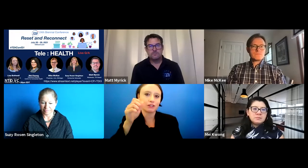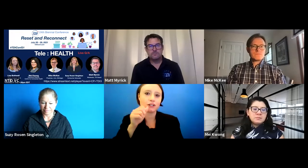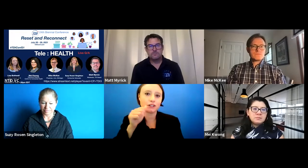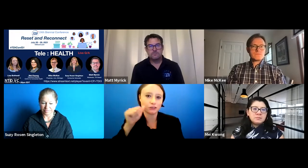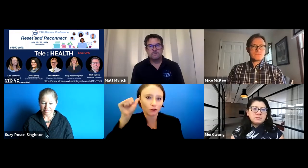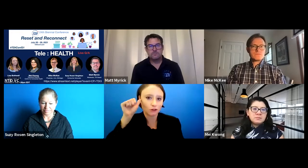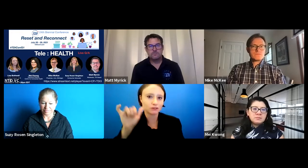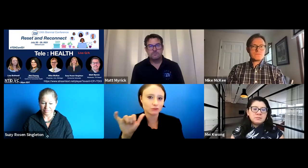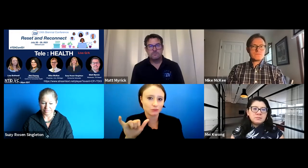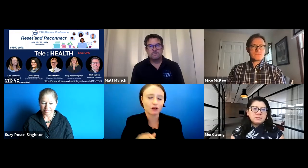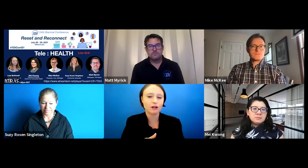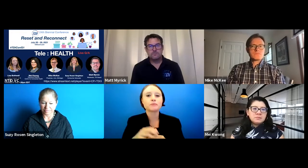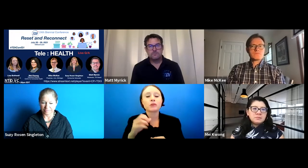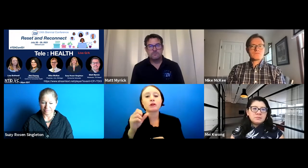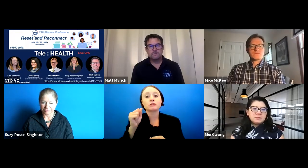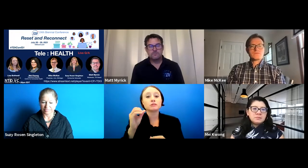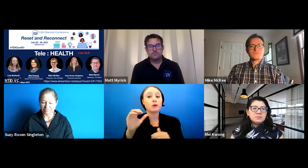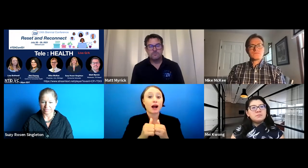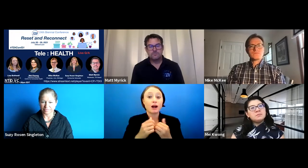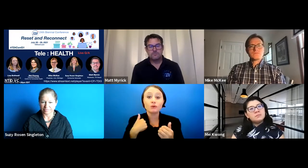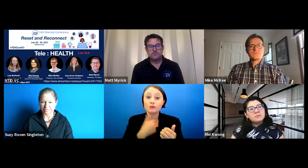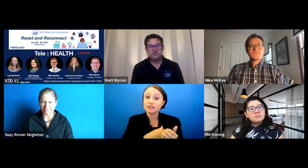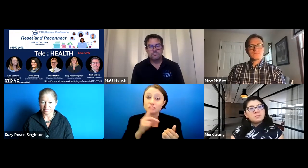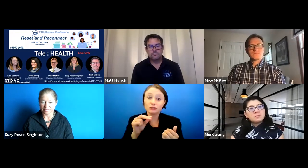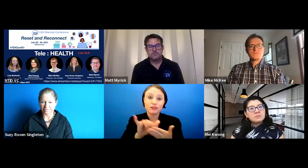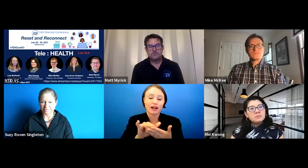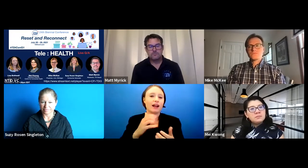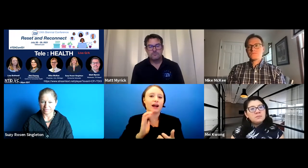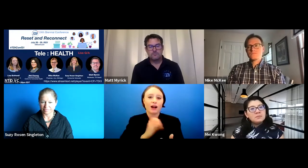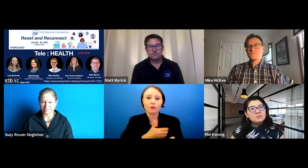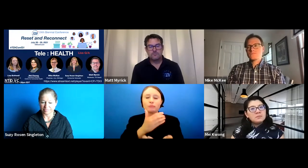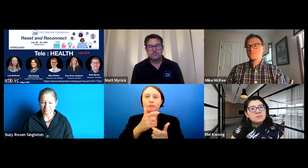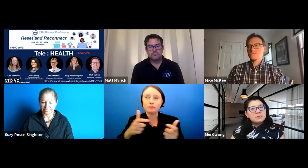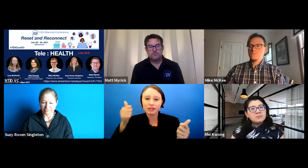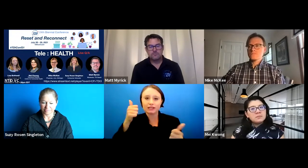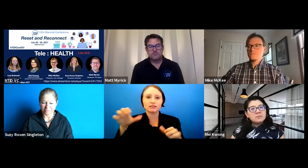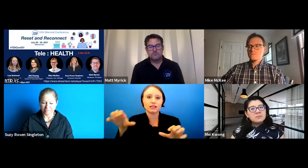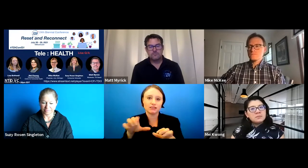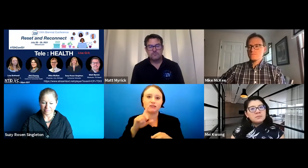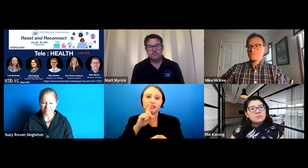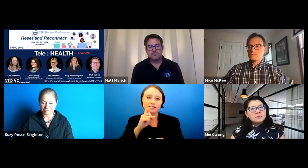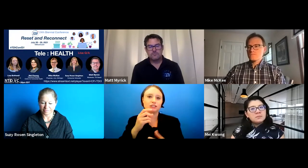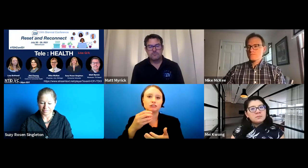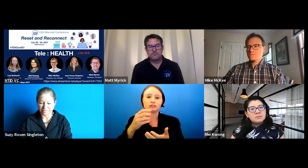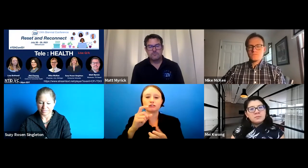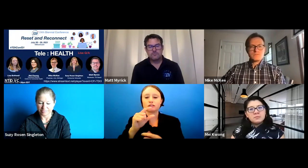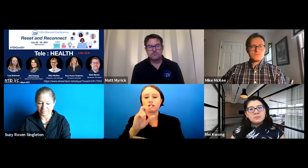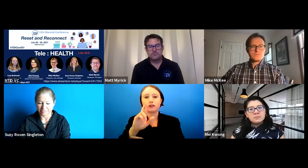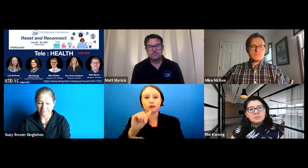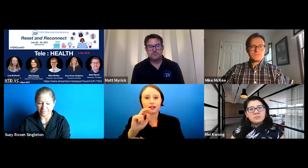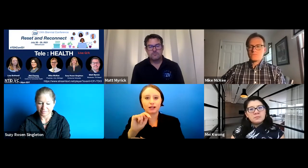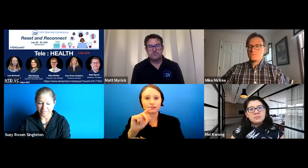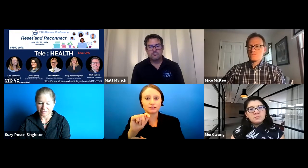within their communities, also more elderly adults. And so our approach is one of the